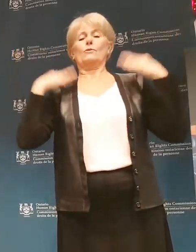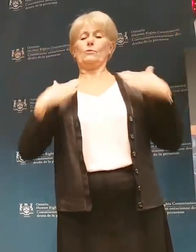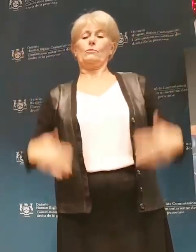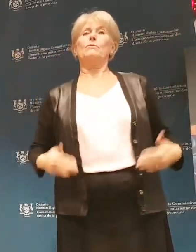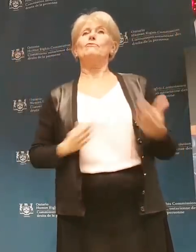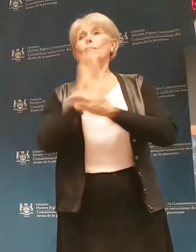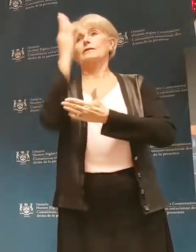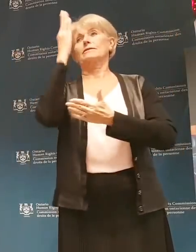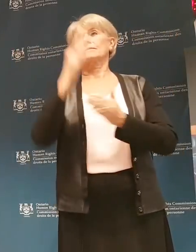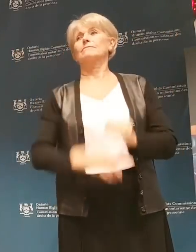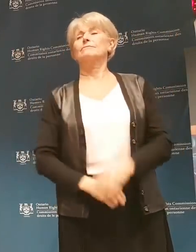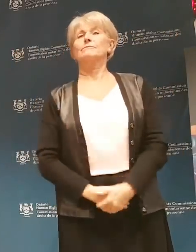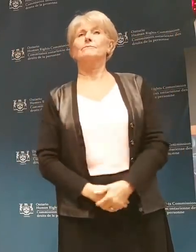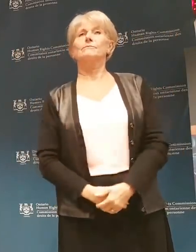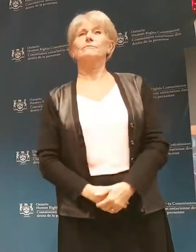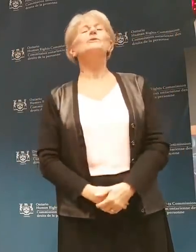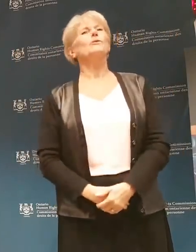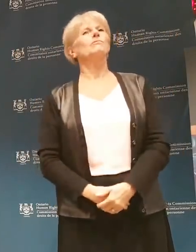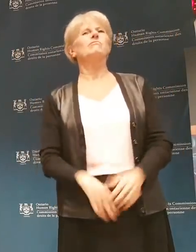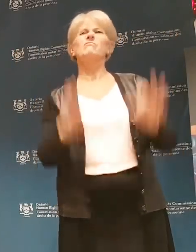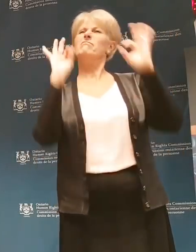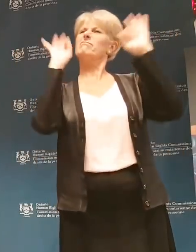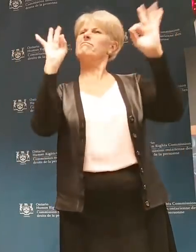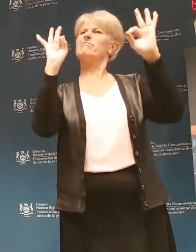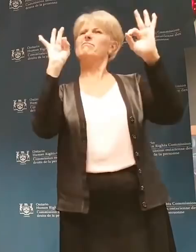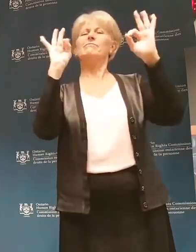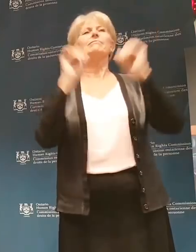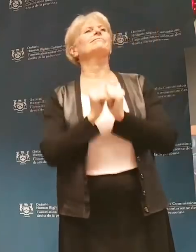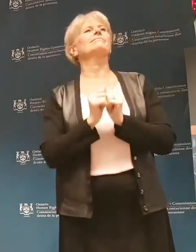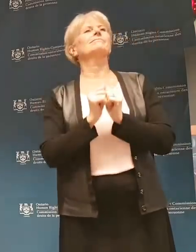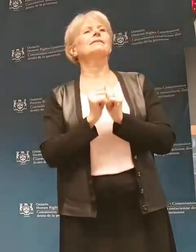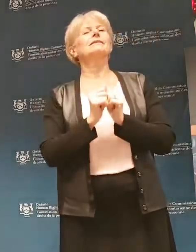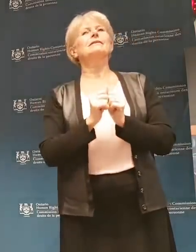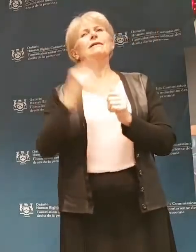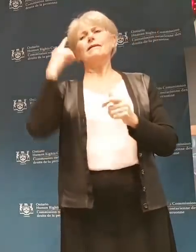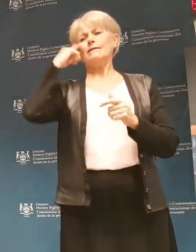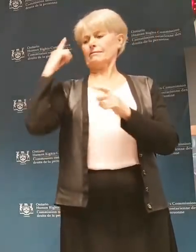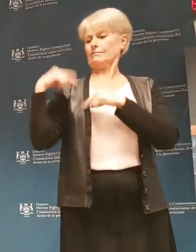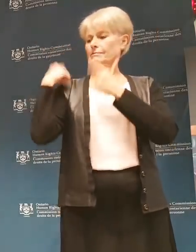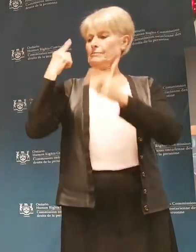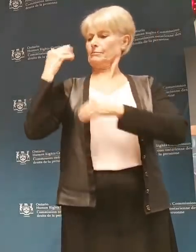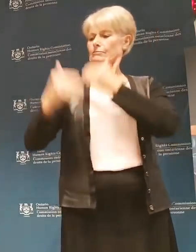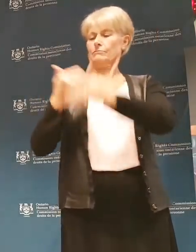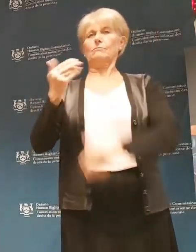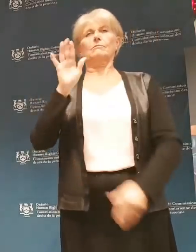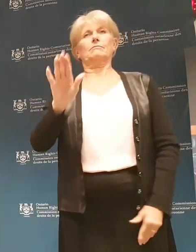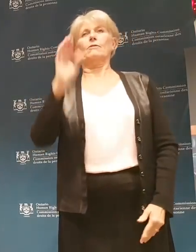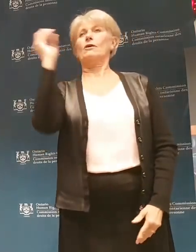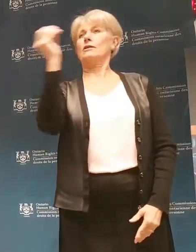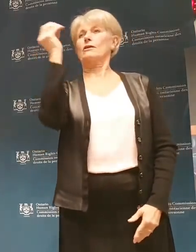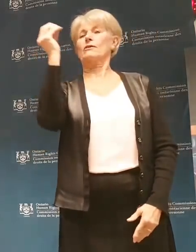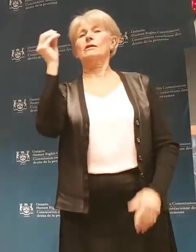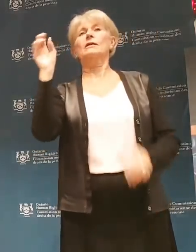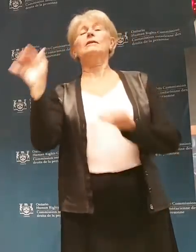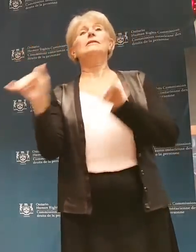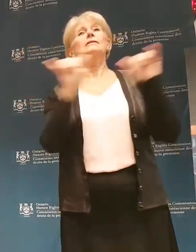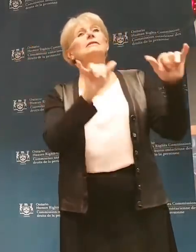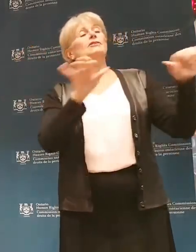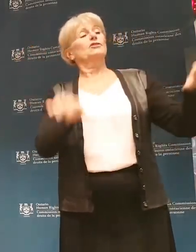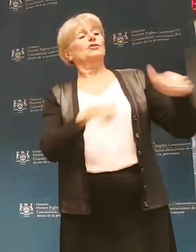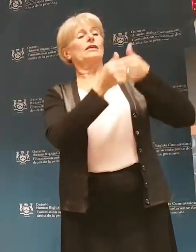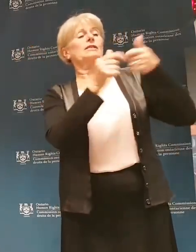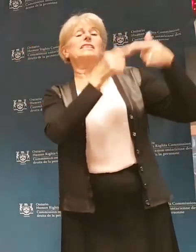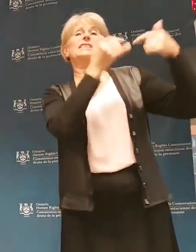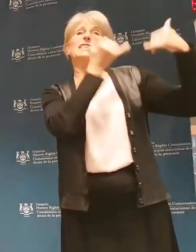Human Rights. So it's an excellent day for thinking about the progress made in Ontario, as well as the challenges we